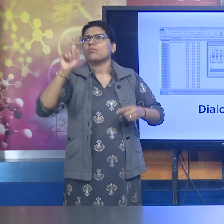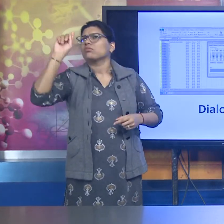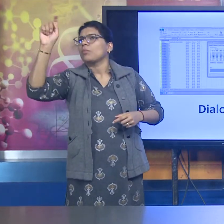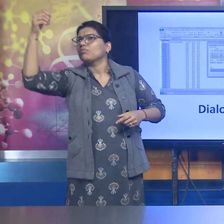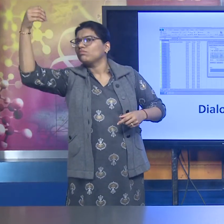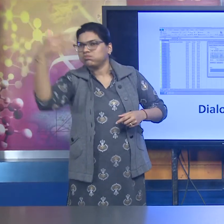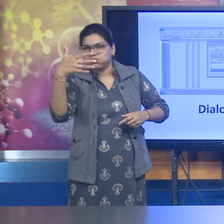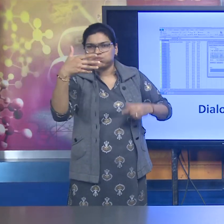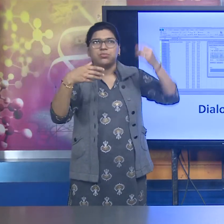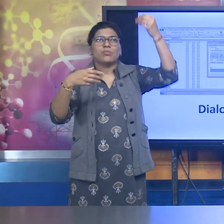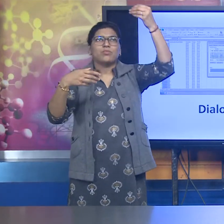Dialog box